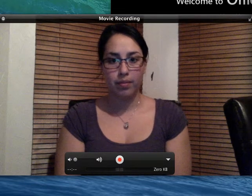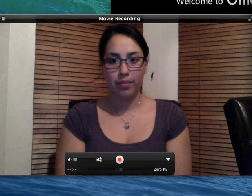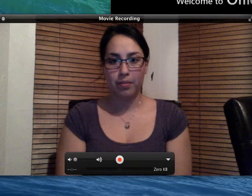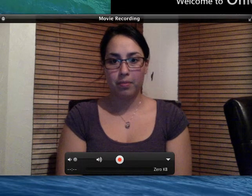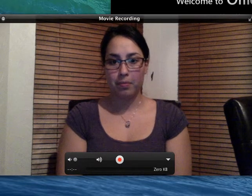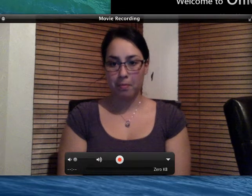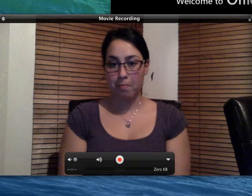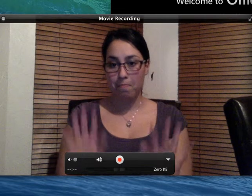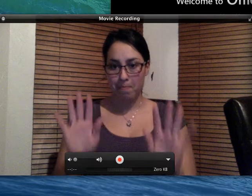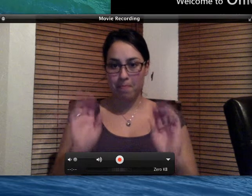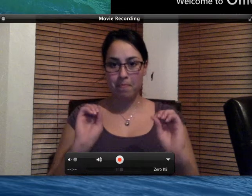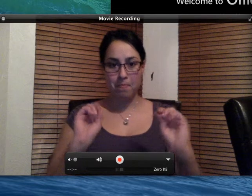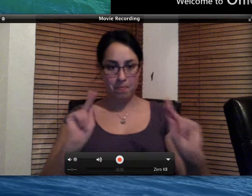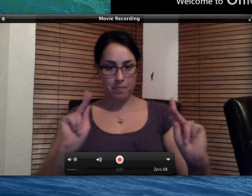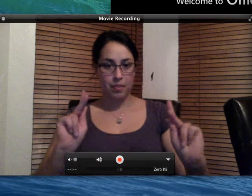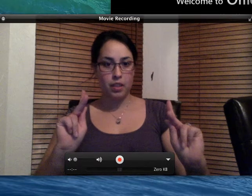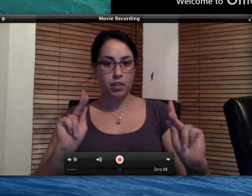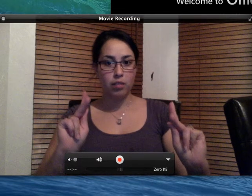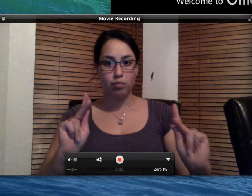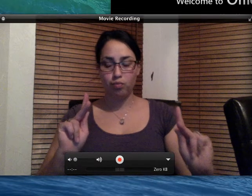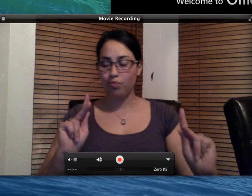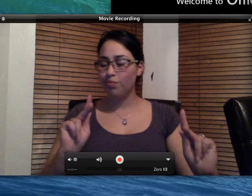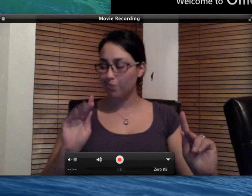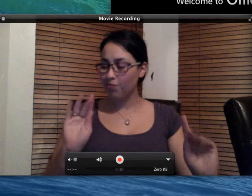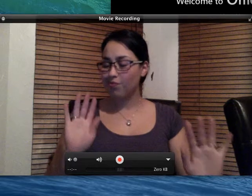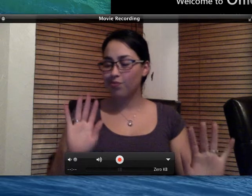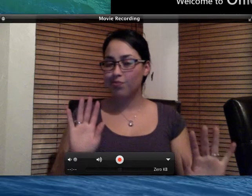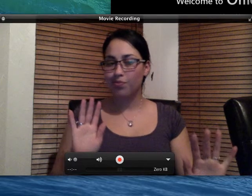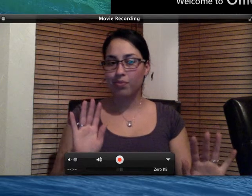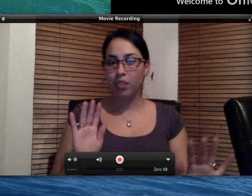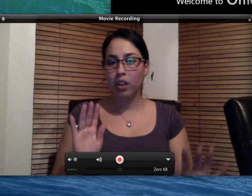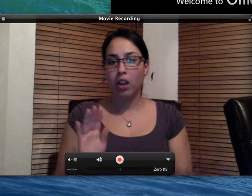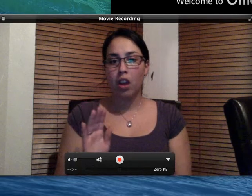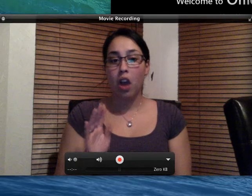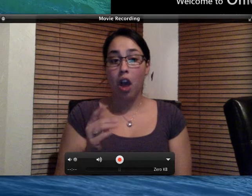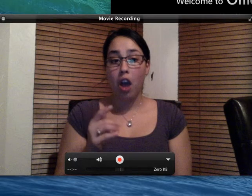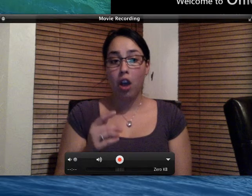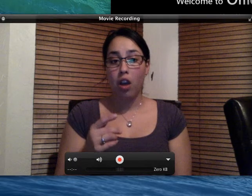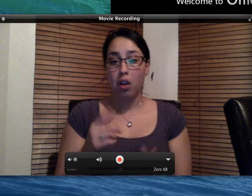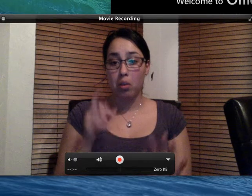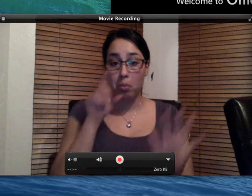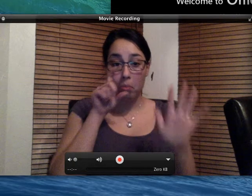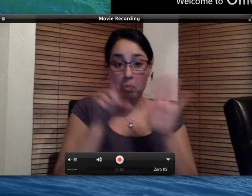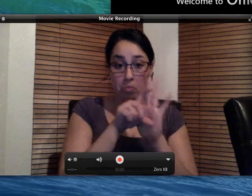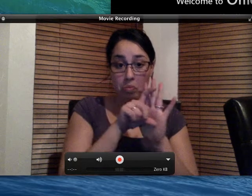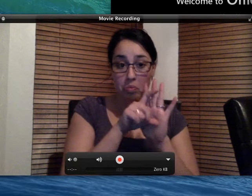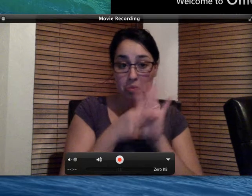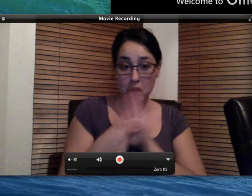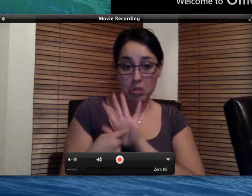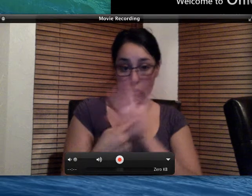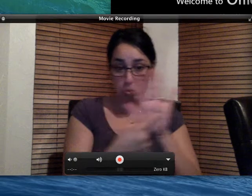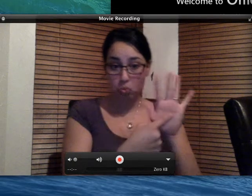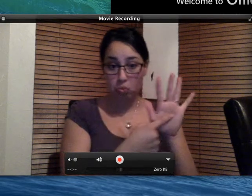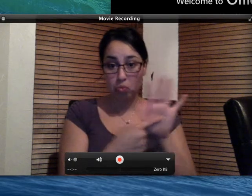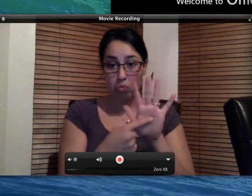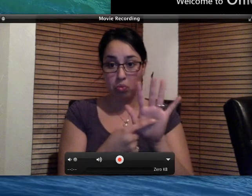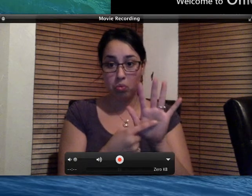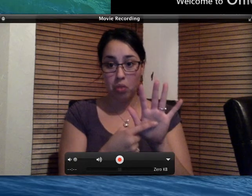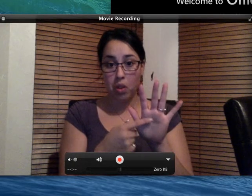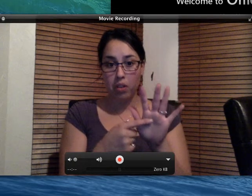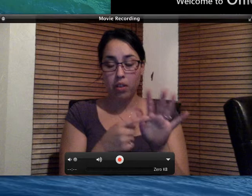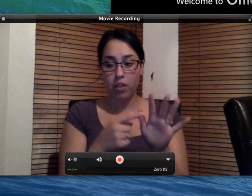All right. I'm going to show you a couple of images from a very diverting paper